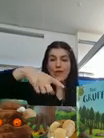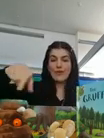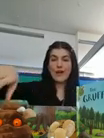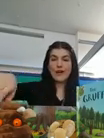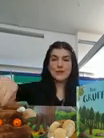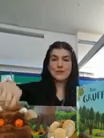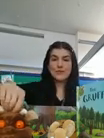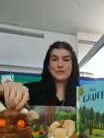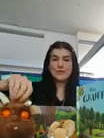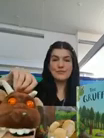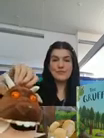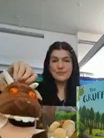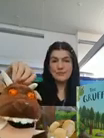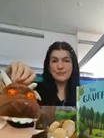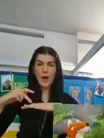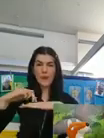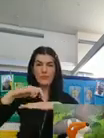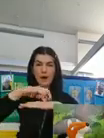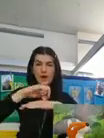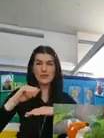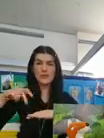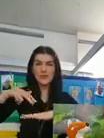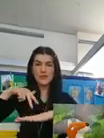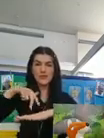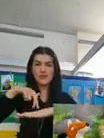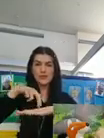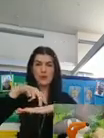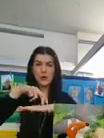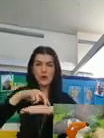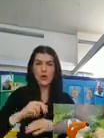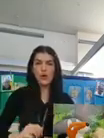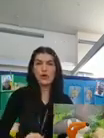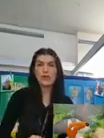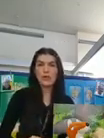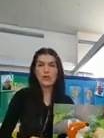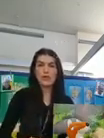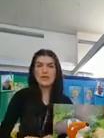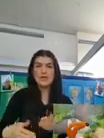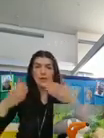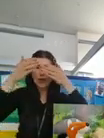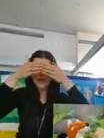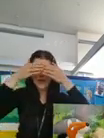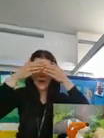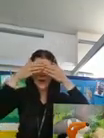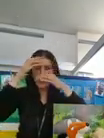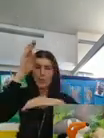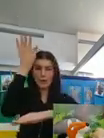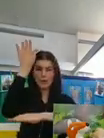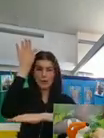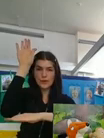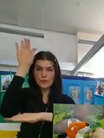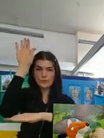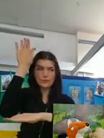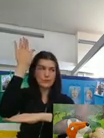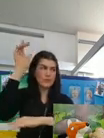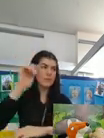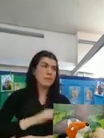Gruffalo. A mouse took a stroll through the deep, dark woods.